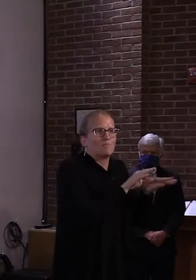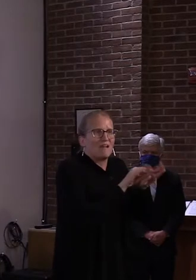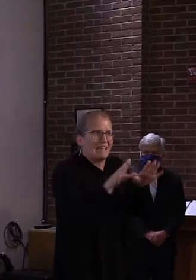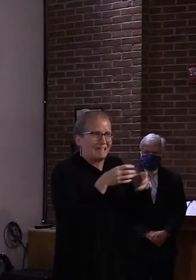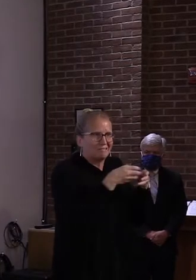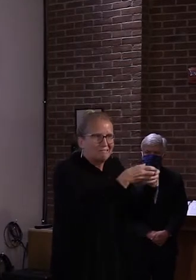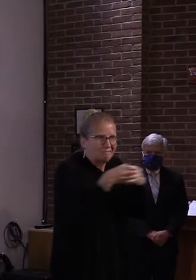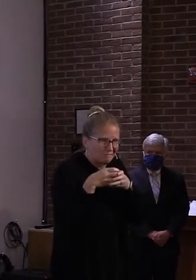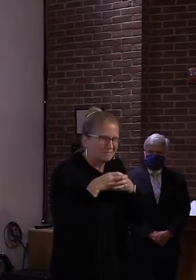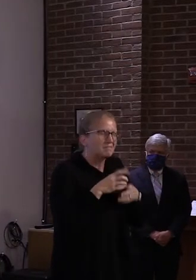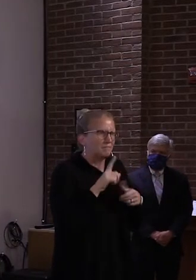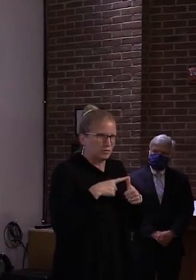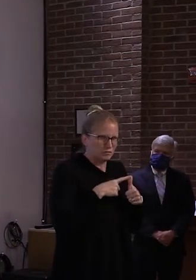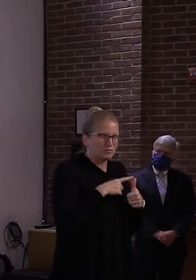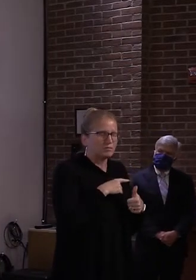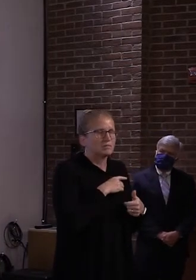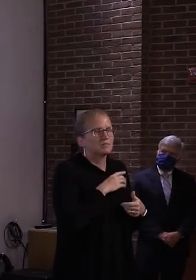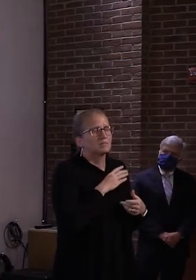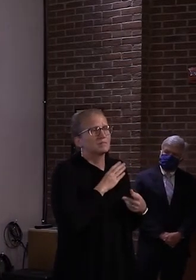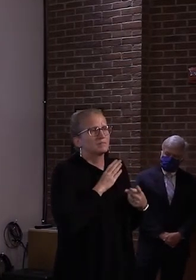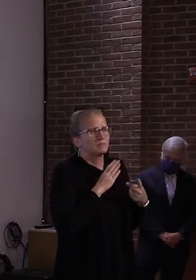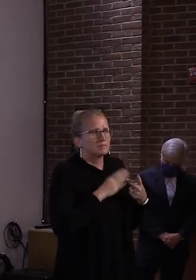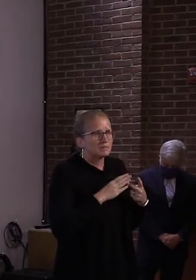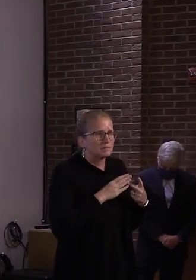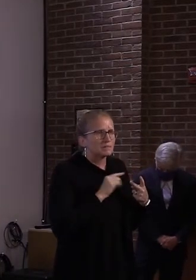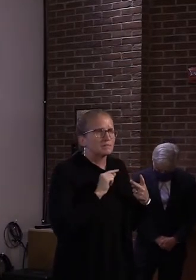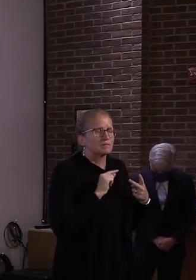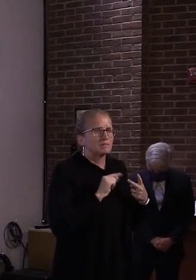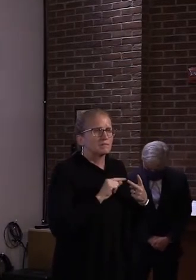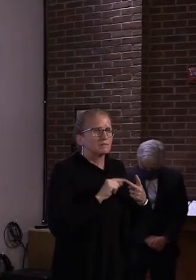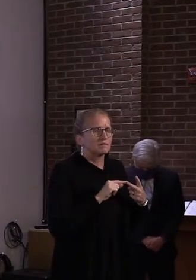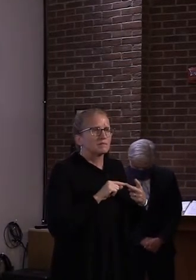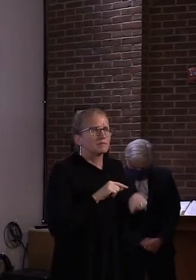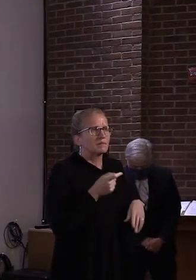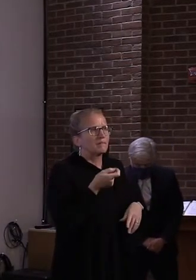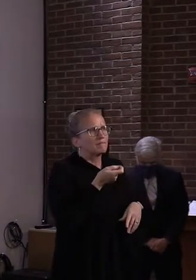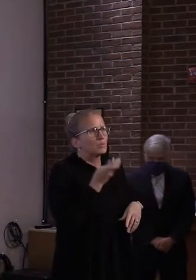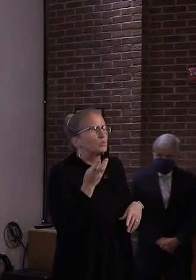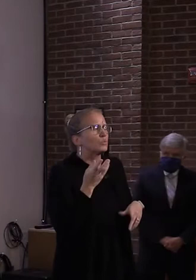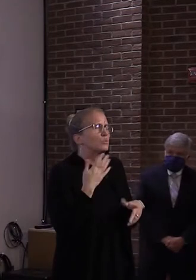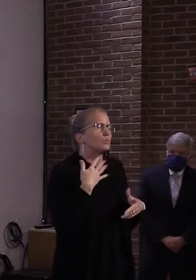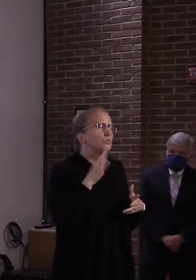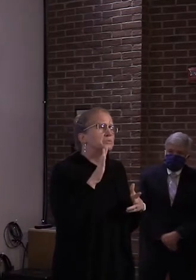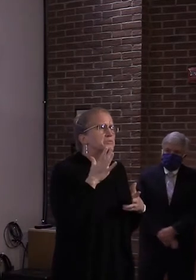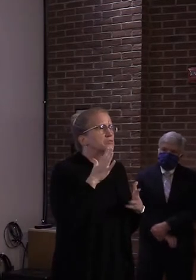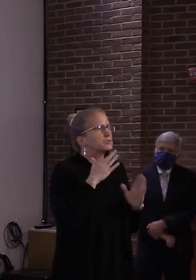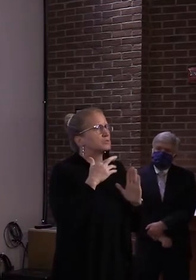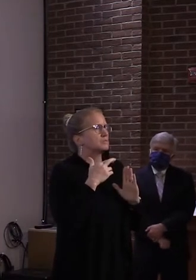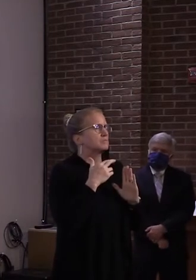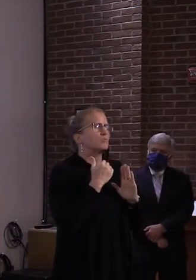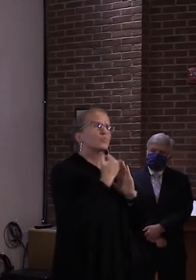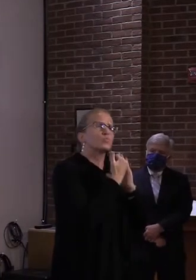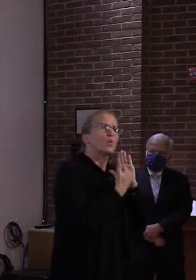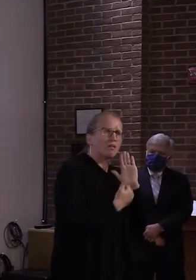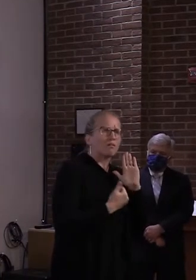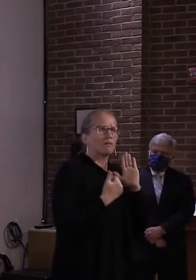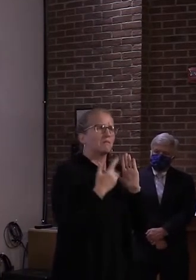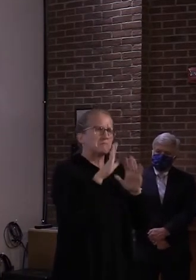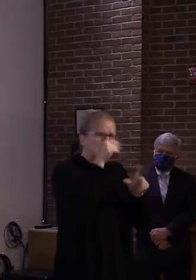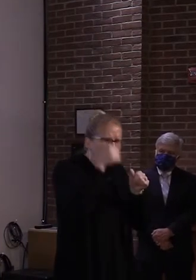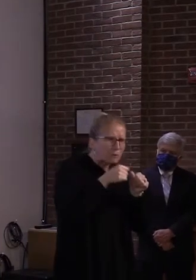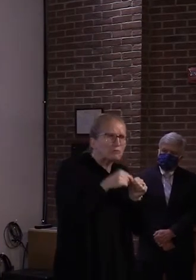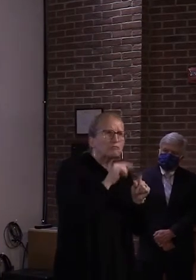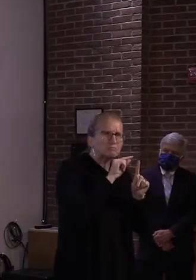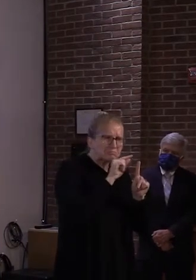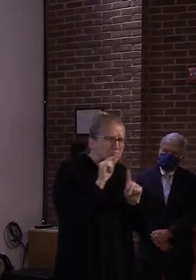then a few small rules that we can adopt, and then